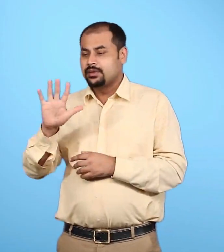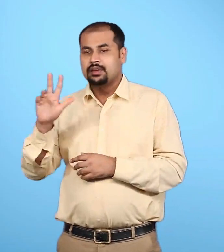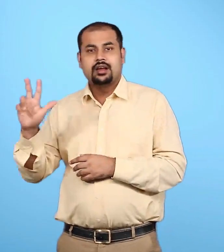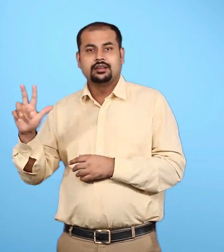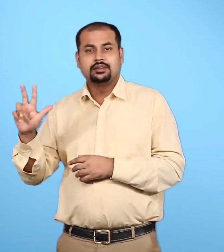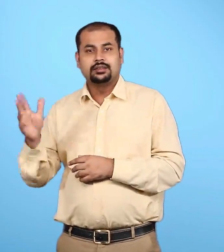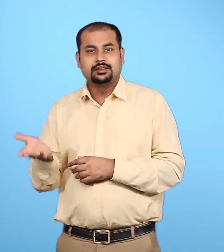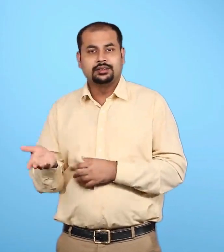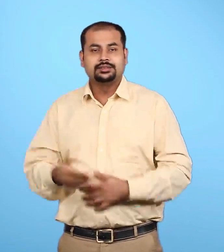58,